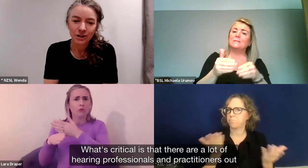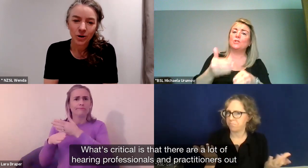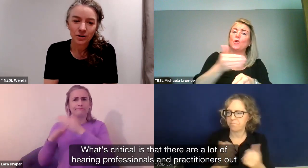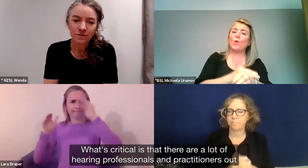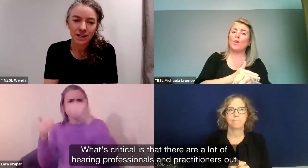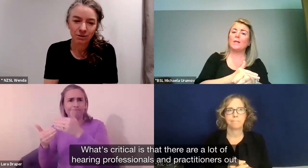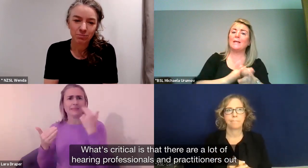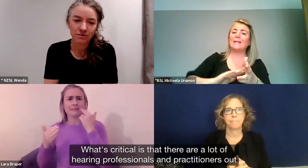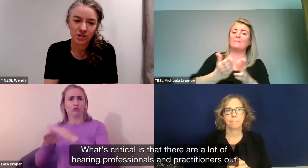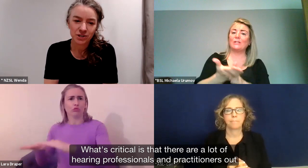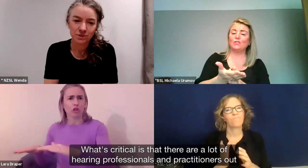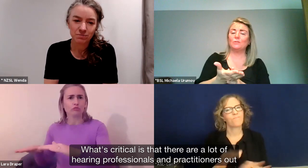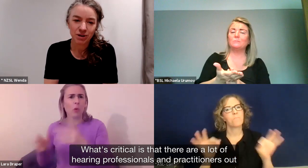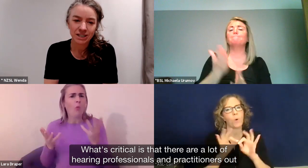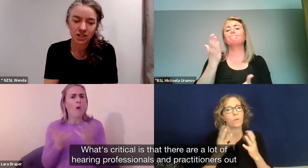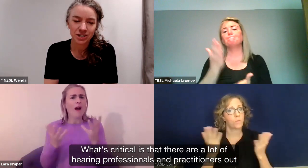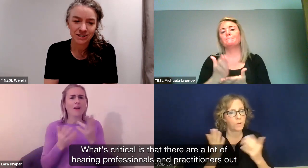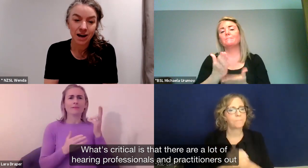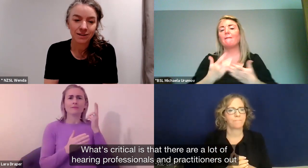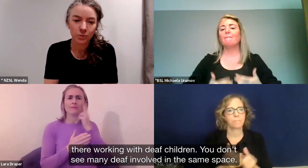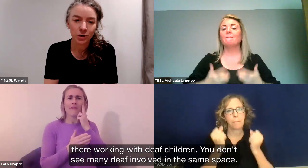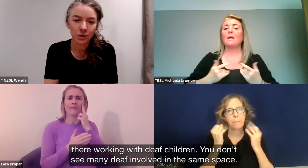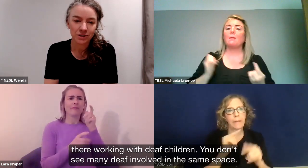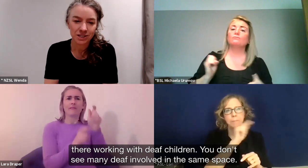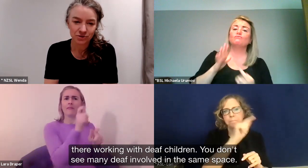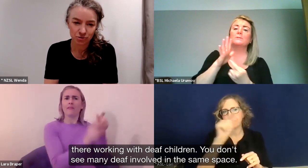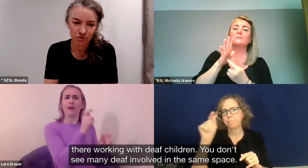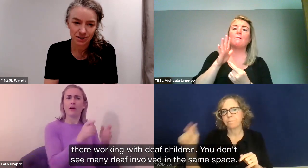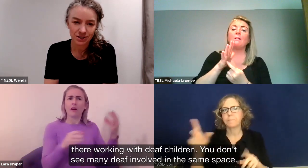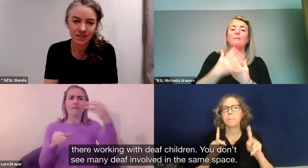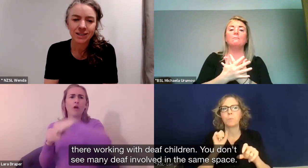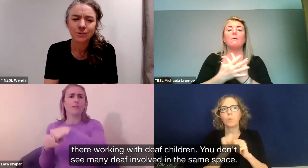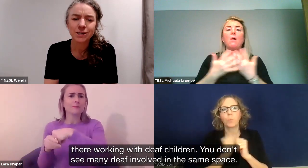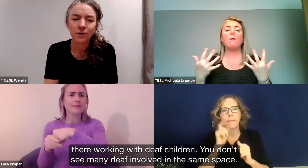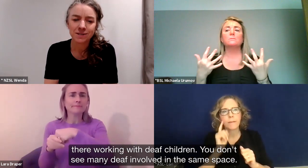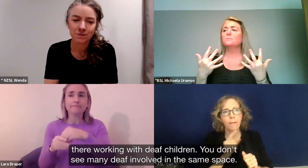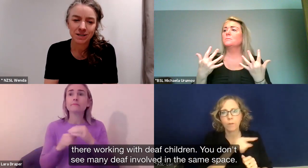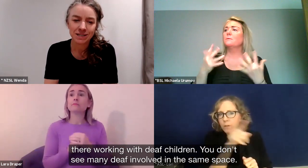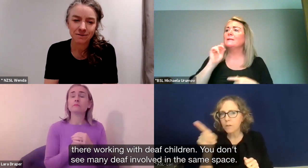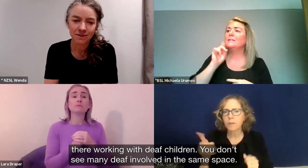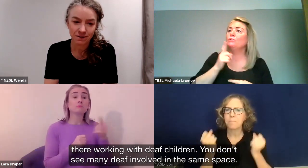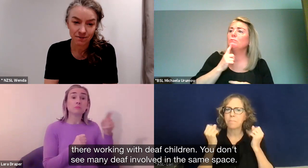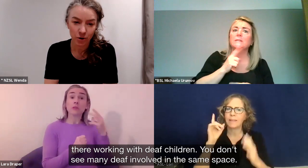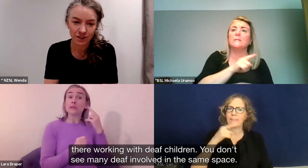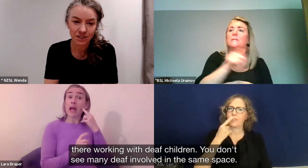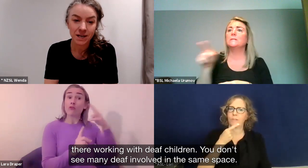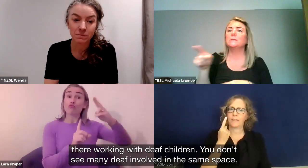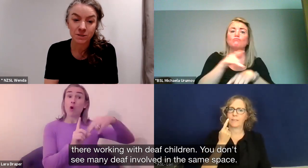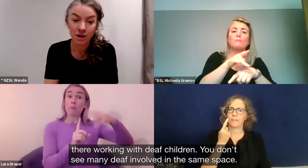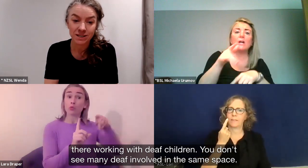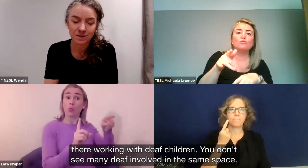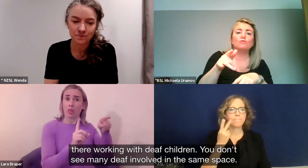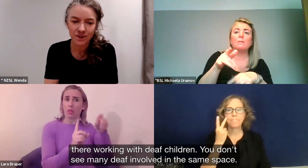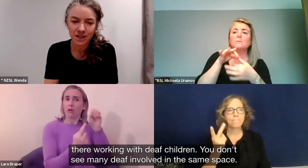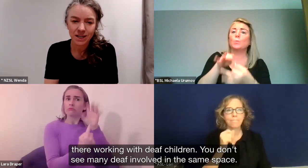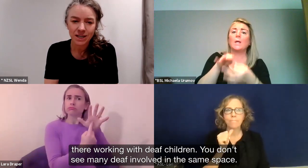that there are a lot of hearing professionals and practitioners out there working with deaf children. You don't see many deaf involved in the same